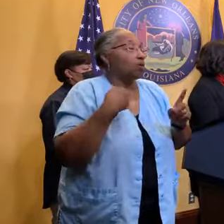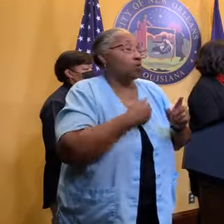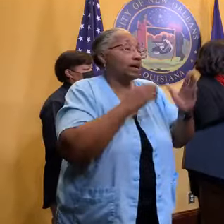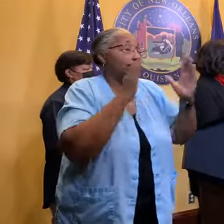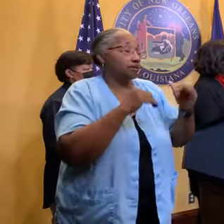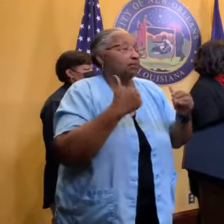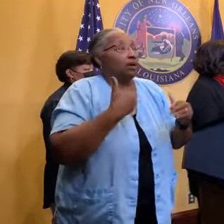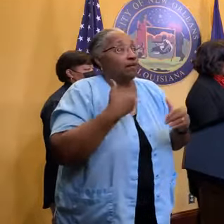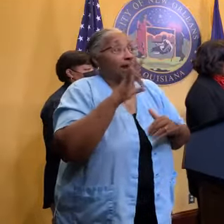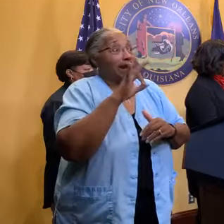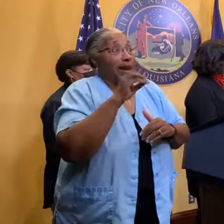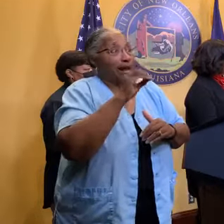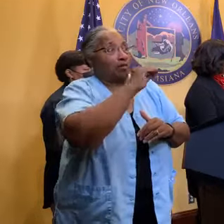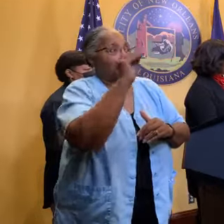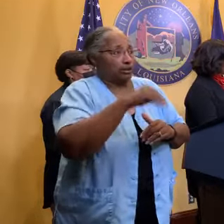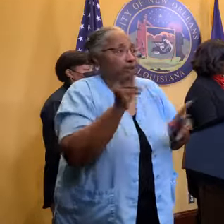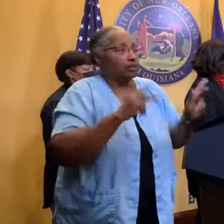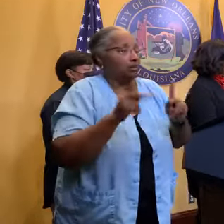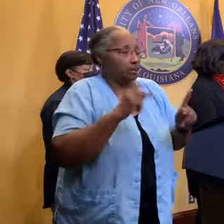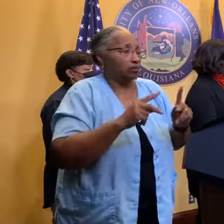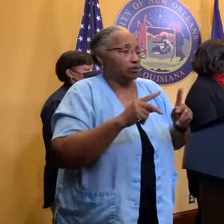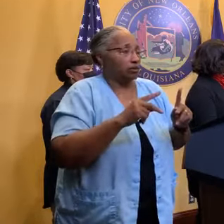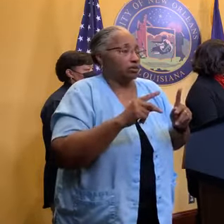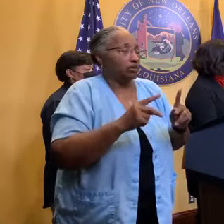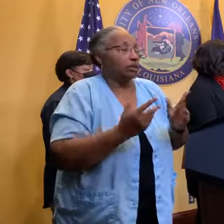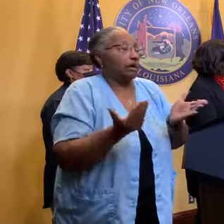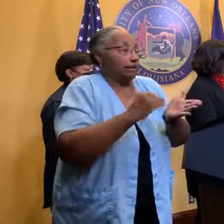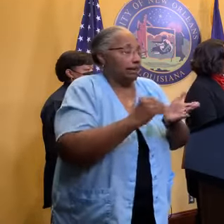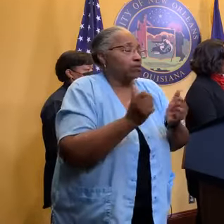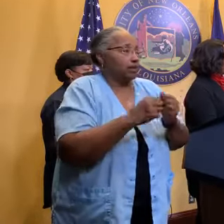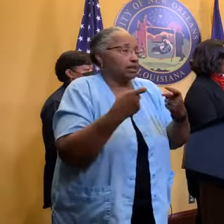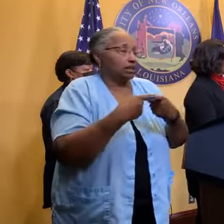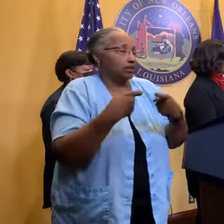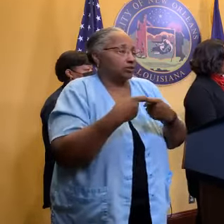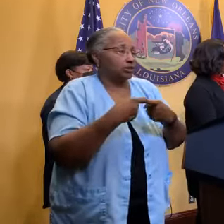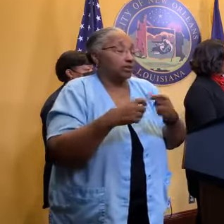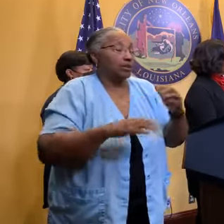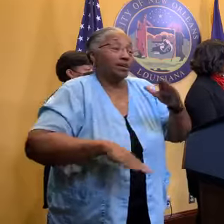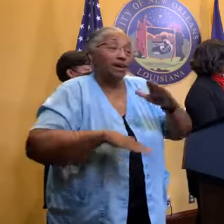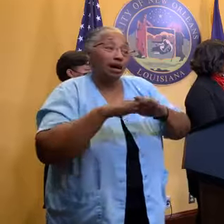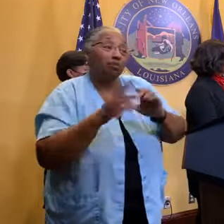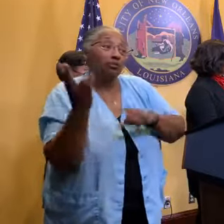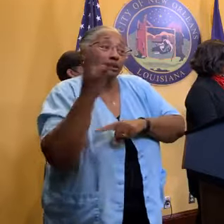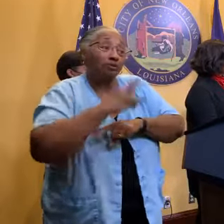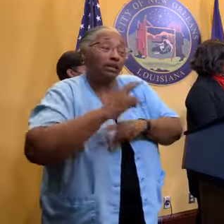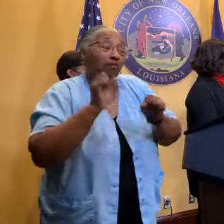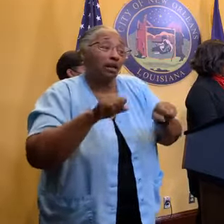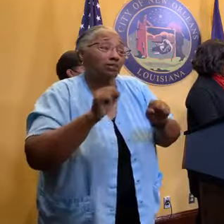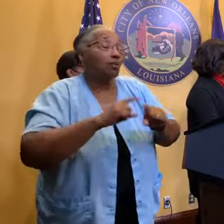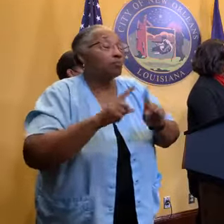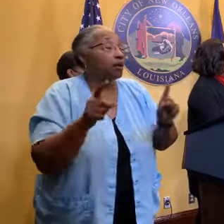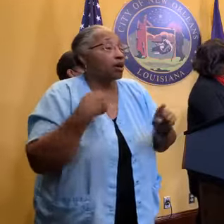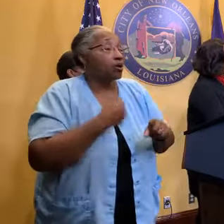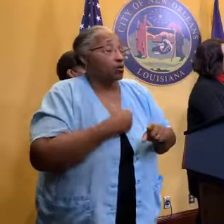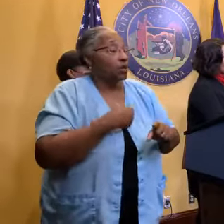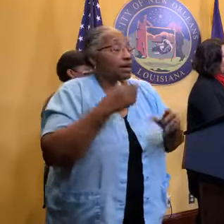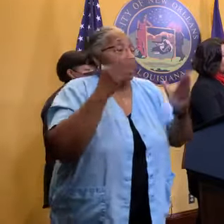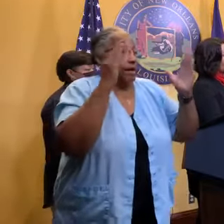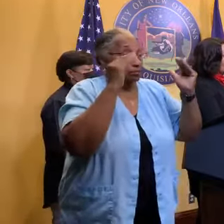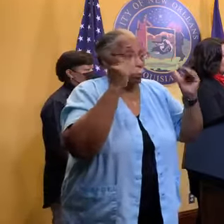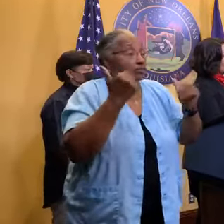period. For category 1, it could be up to 7 days. But again, we do expect to have 90% of the customers restored in that time period based